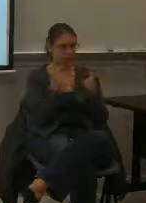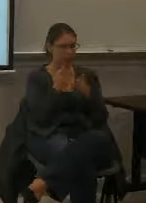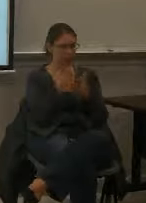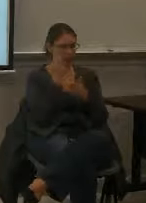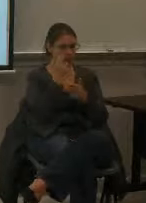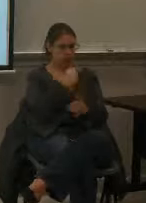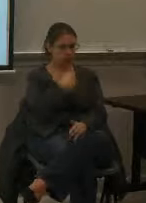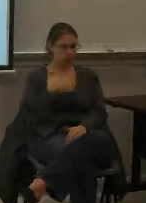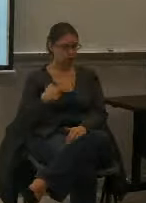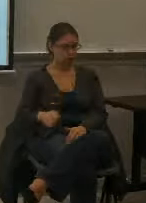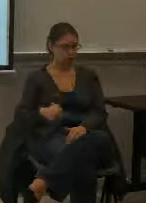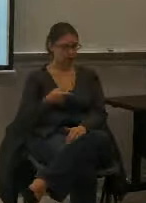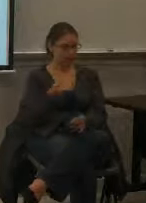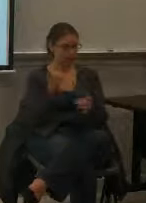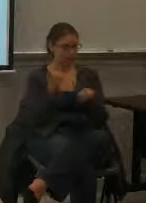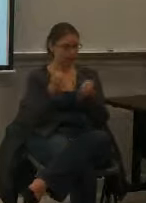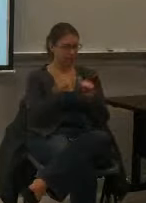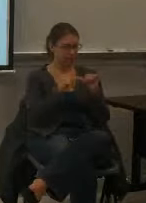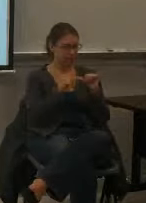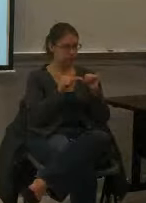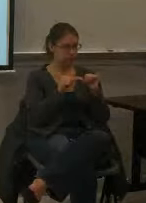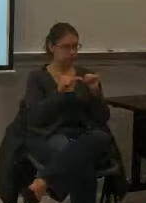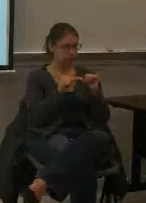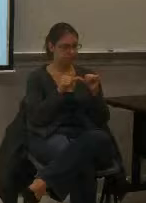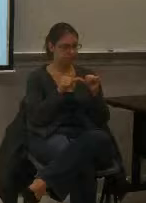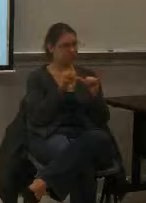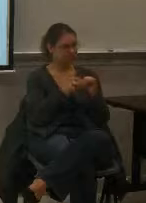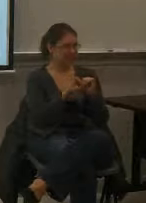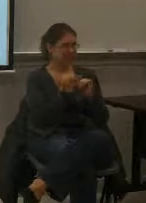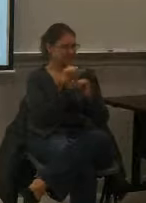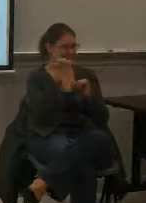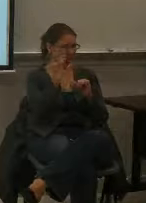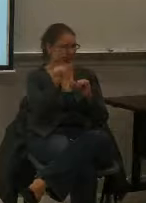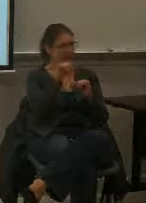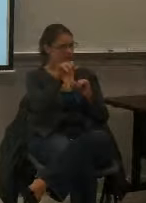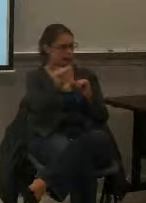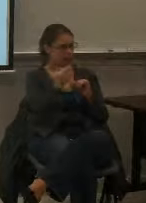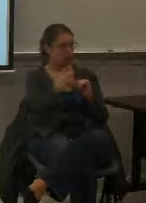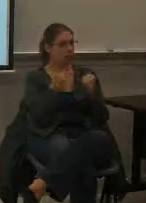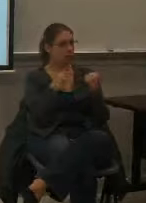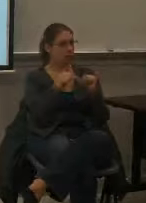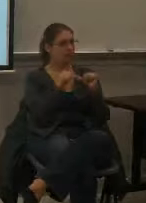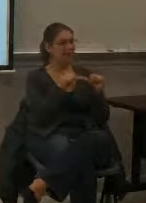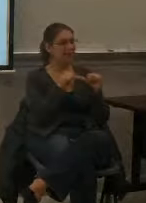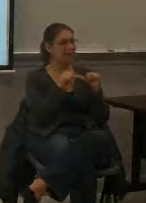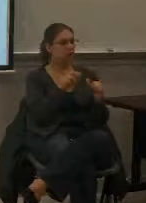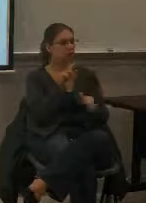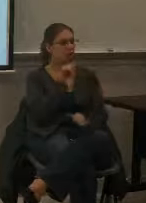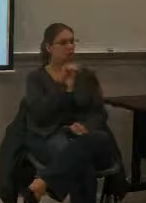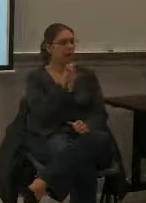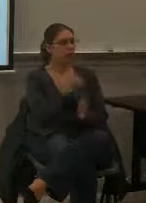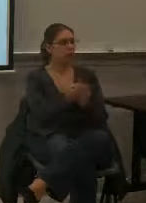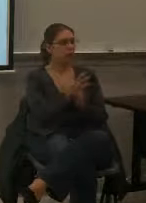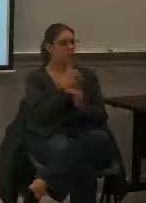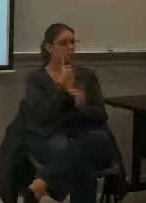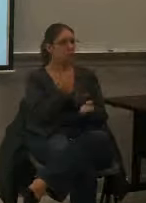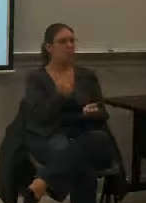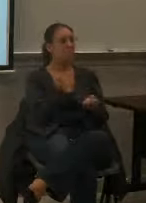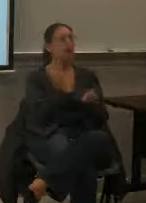the Chinese were able to, and the Southeast Asians in general, were able to continue rice culture for